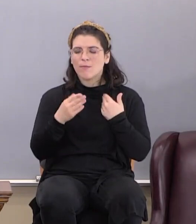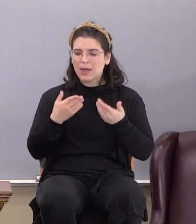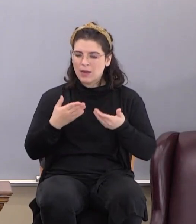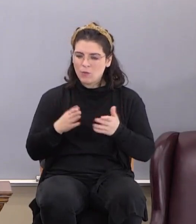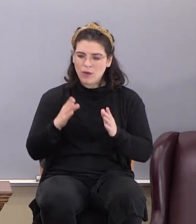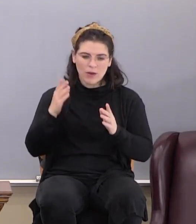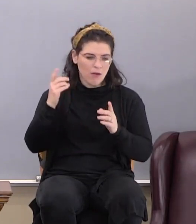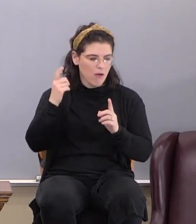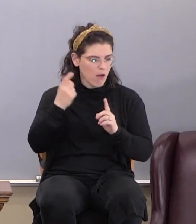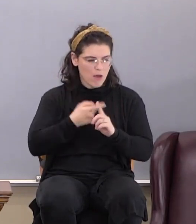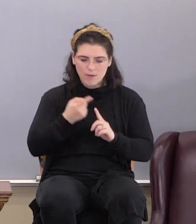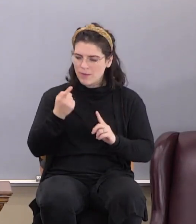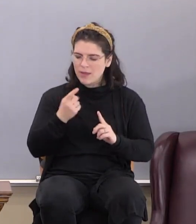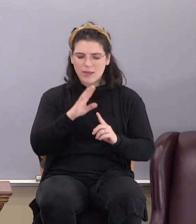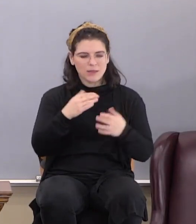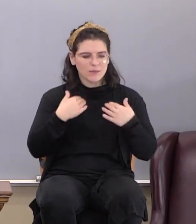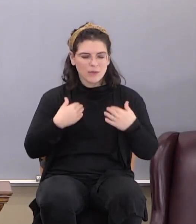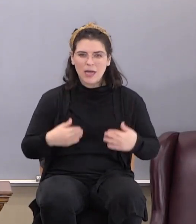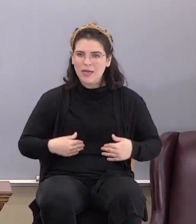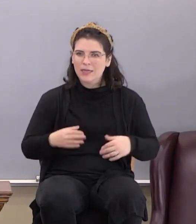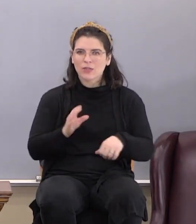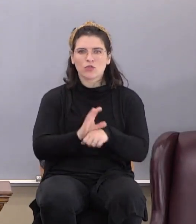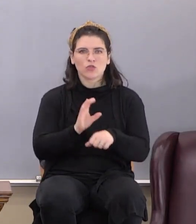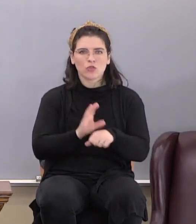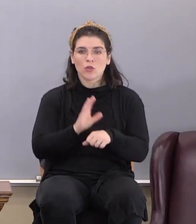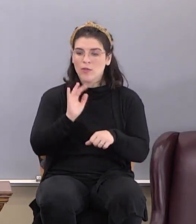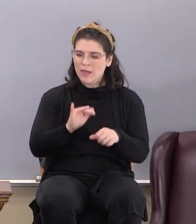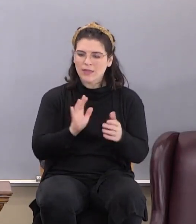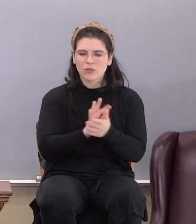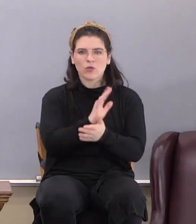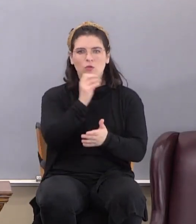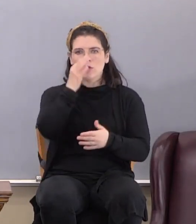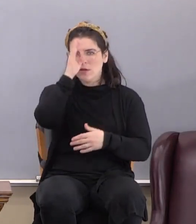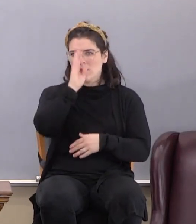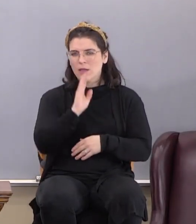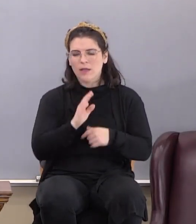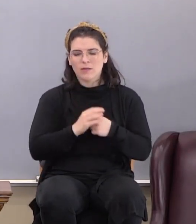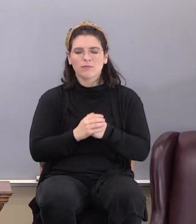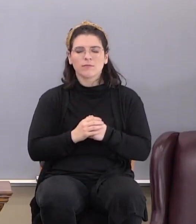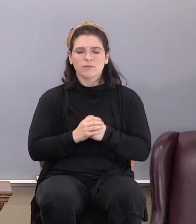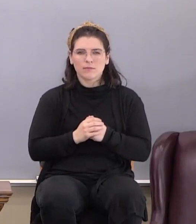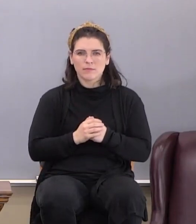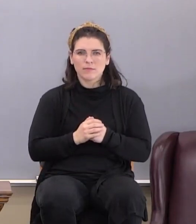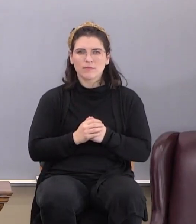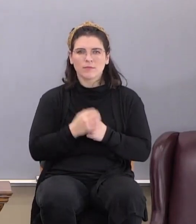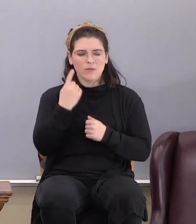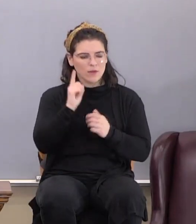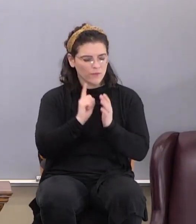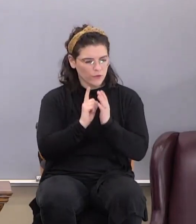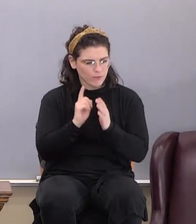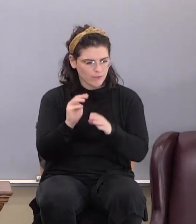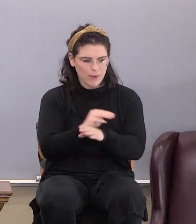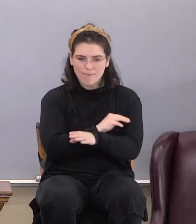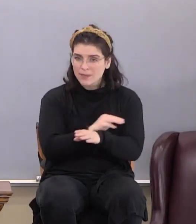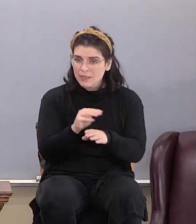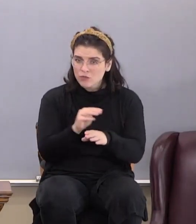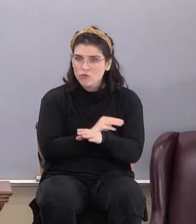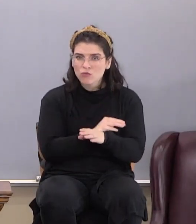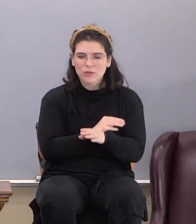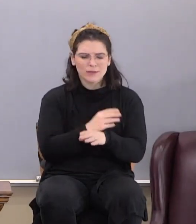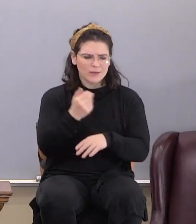of default, his body, the church. That's the glory of God. And for a ministry